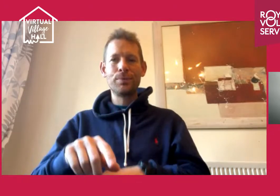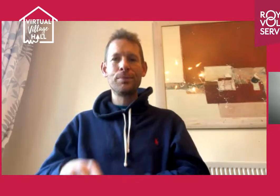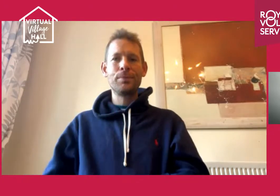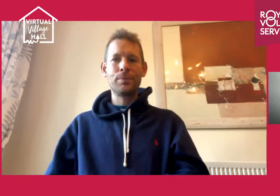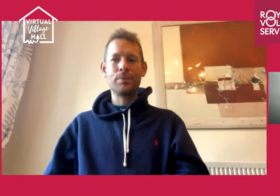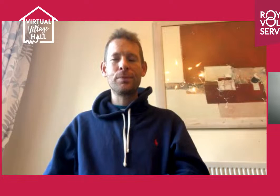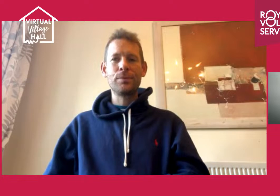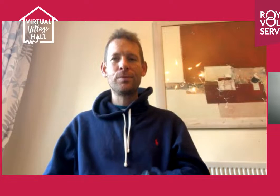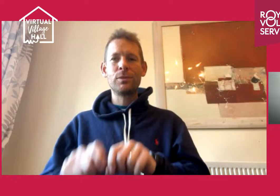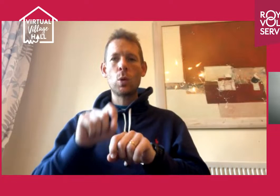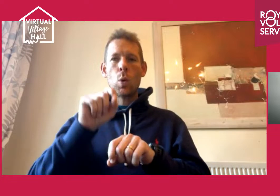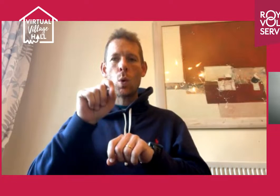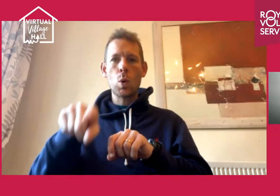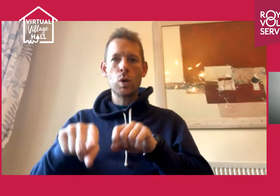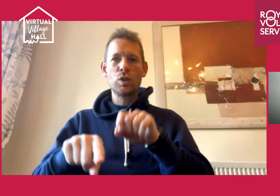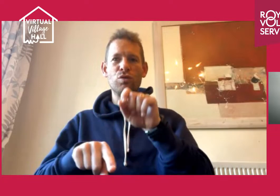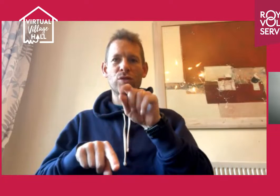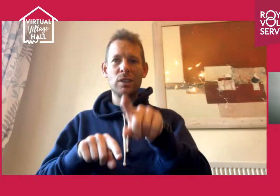So that's a sign for ostrich.